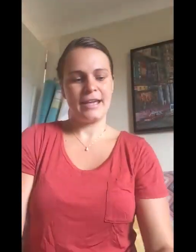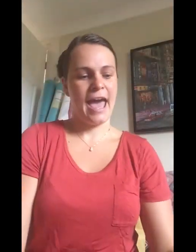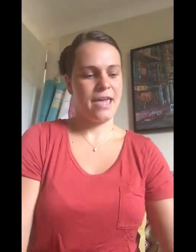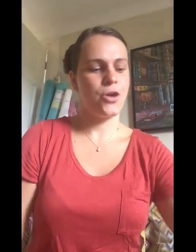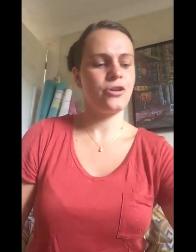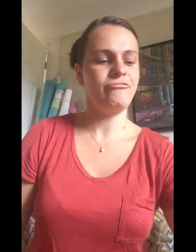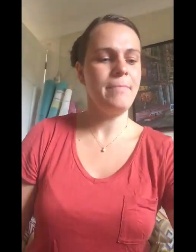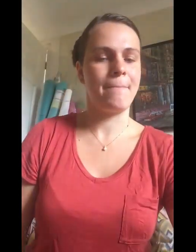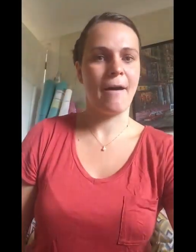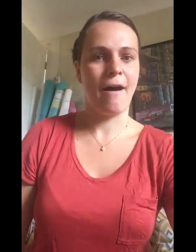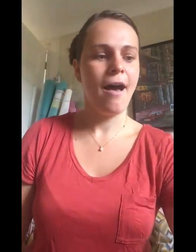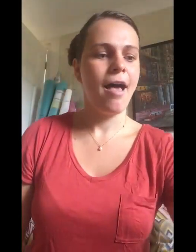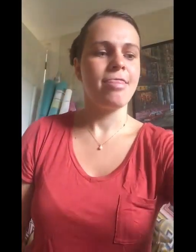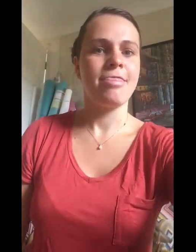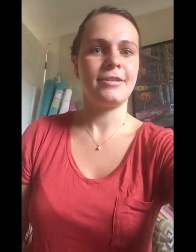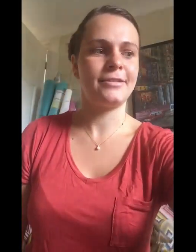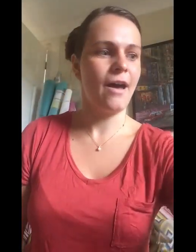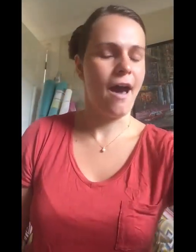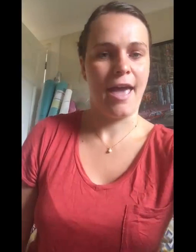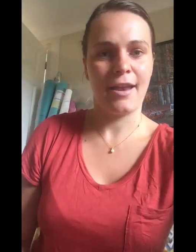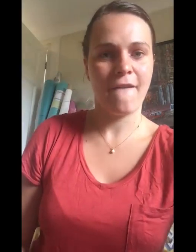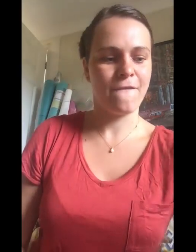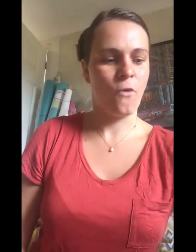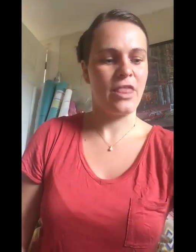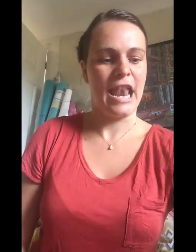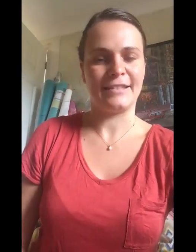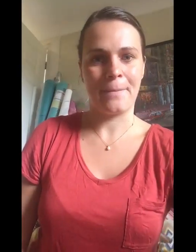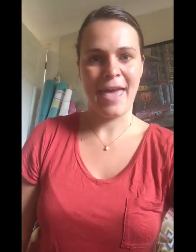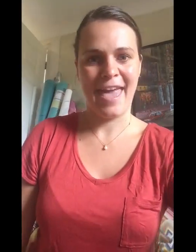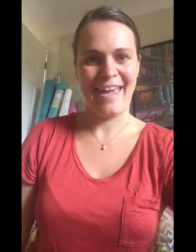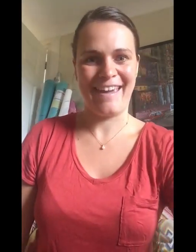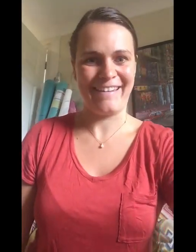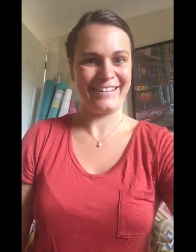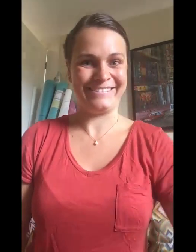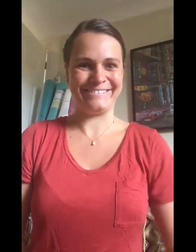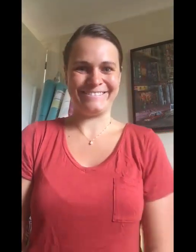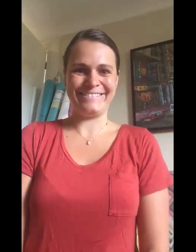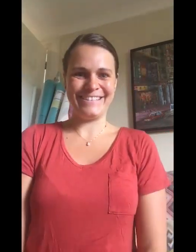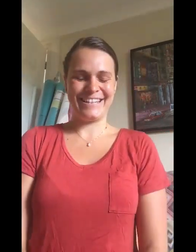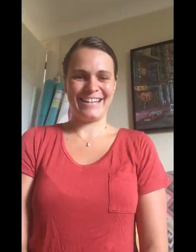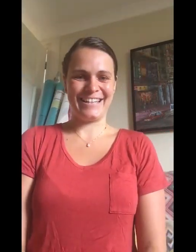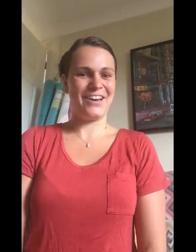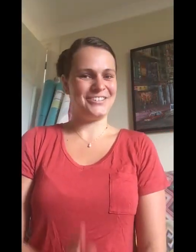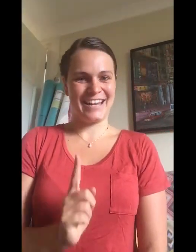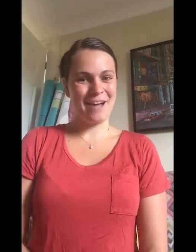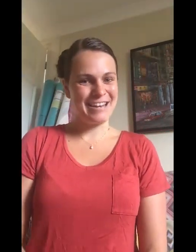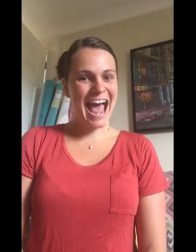Okay, who can remember the sign for the letter P? Told you they'd come in